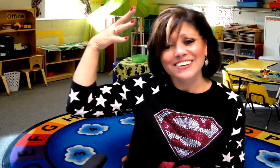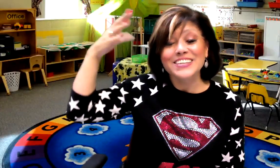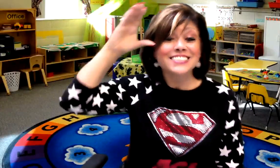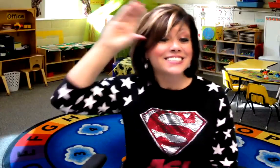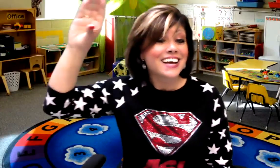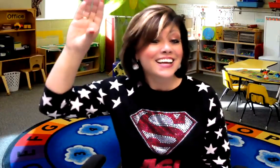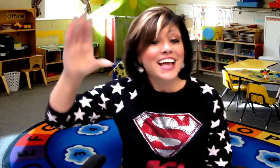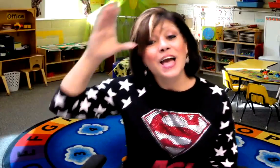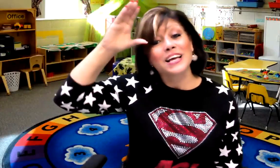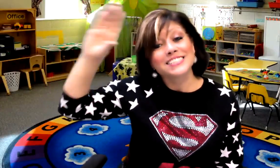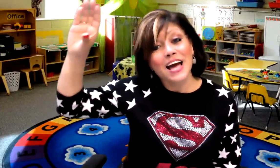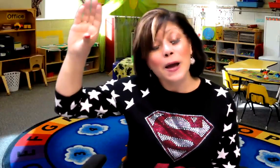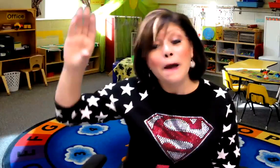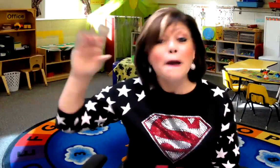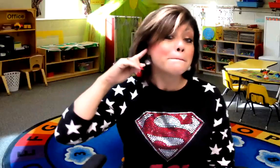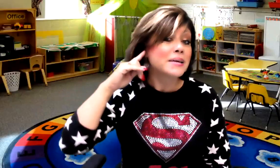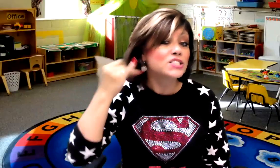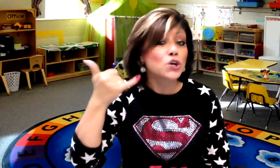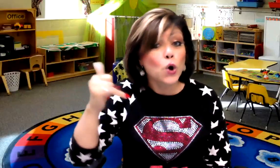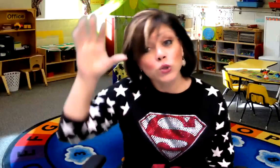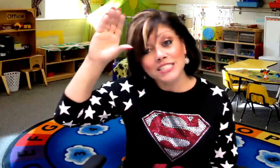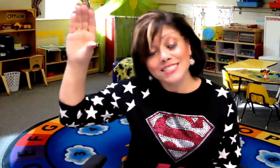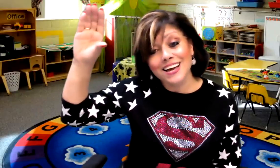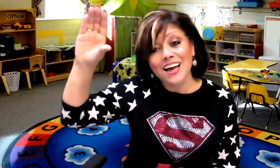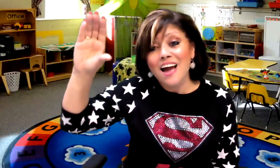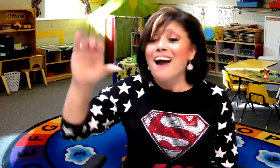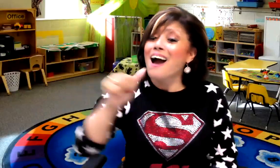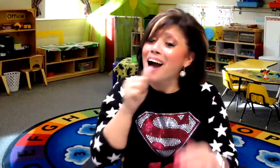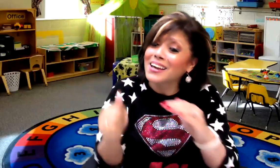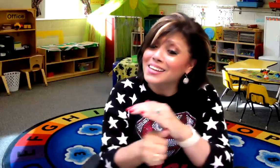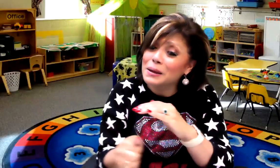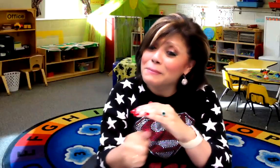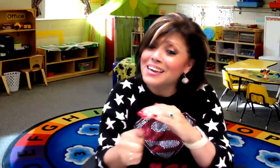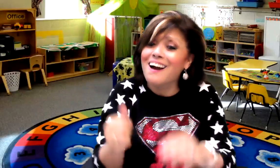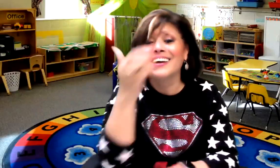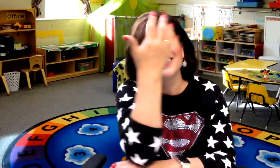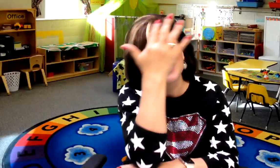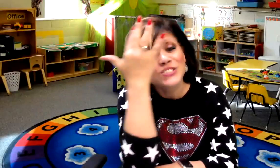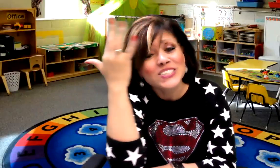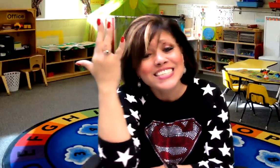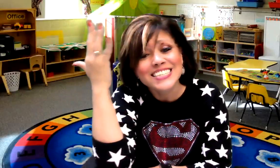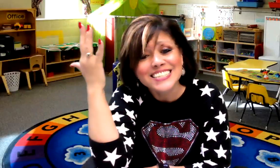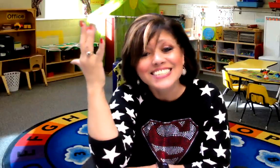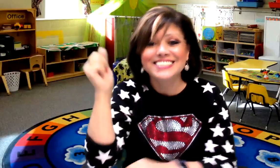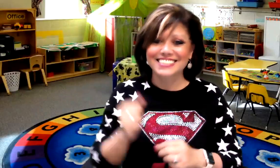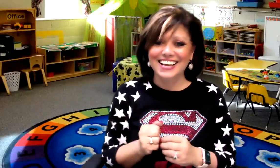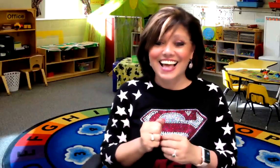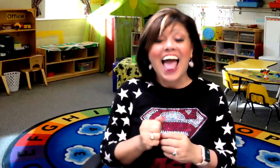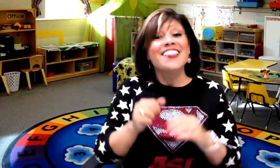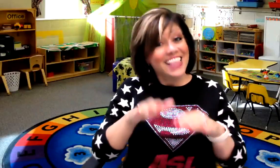Mr. Sun, Sun, Mr. Golden Sun, hiding behind a tree.